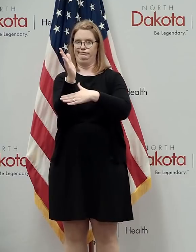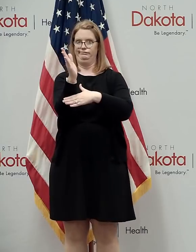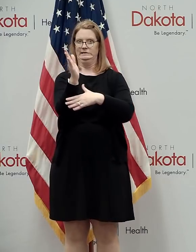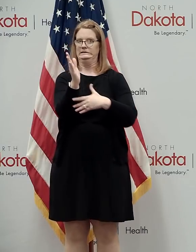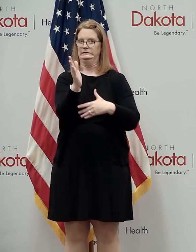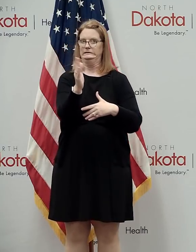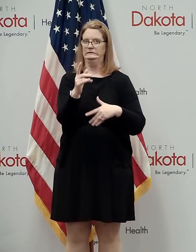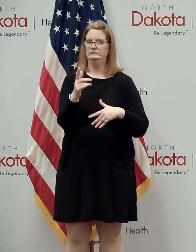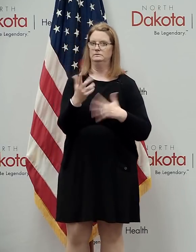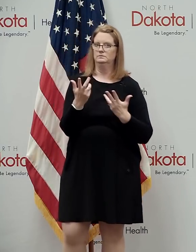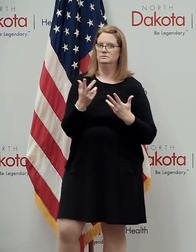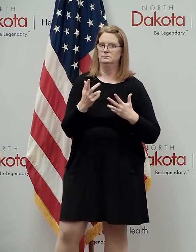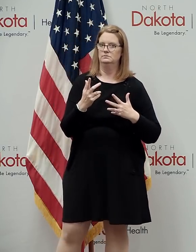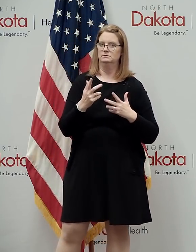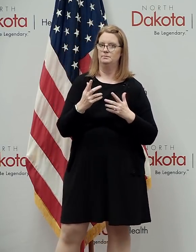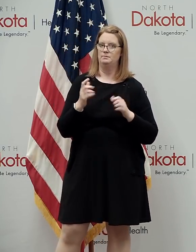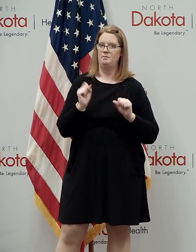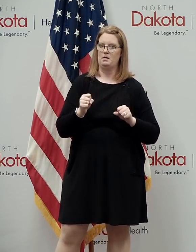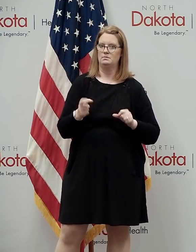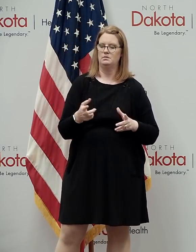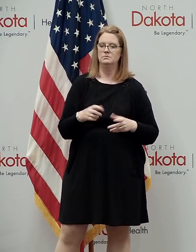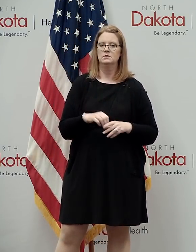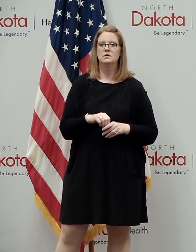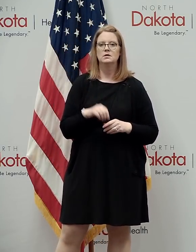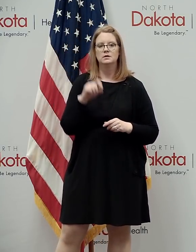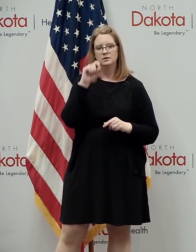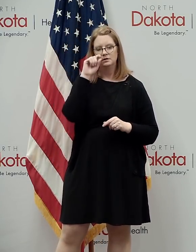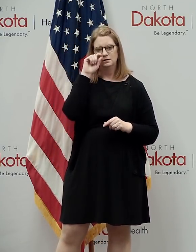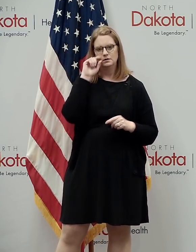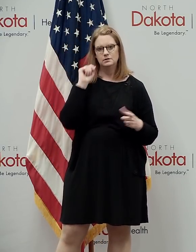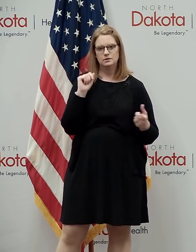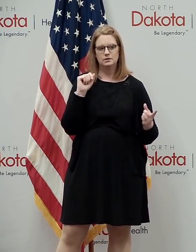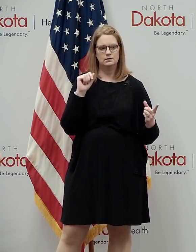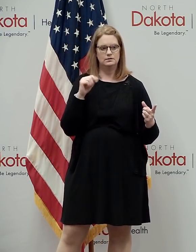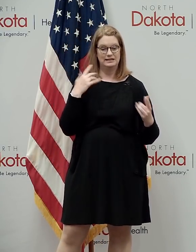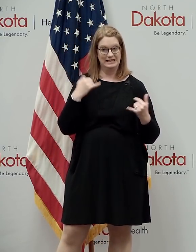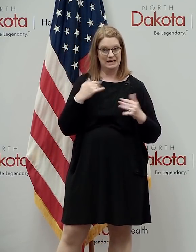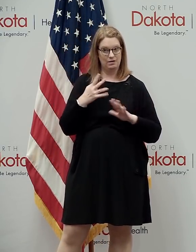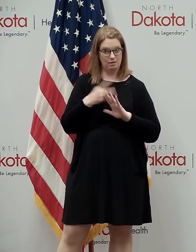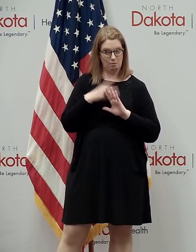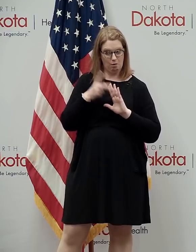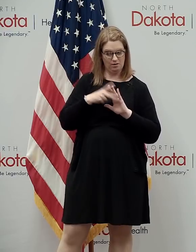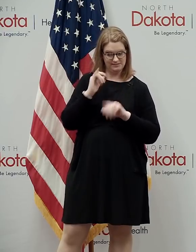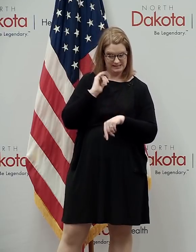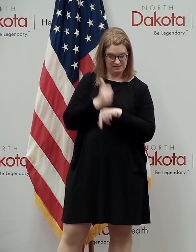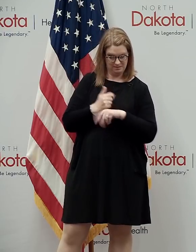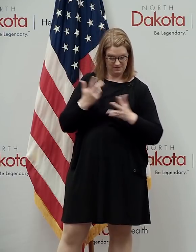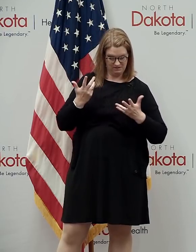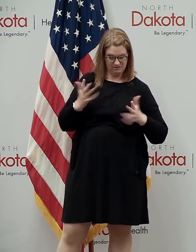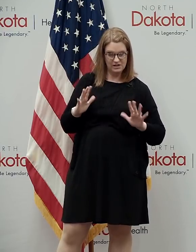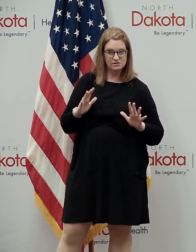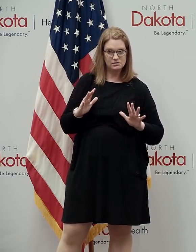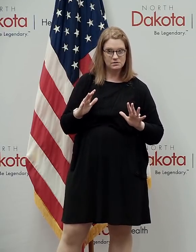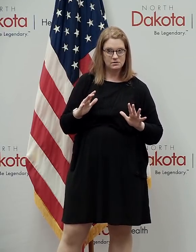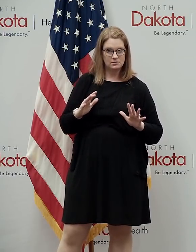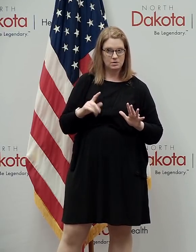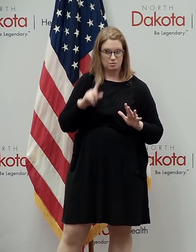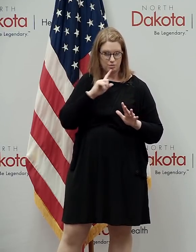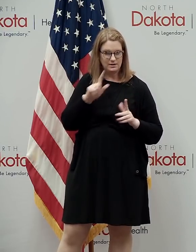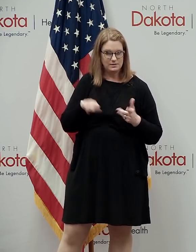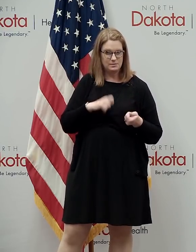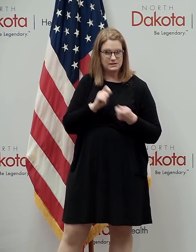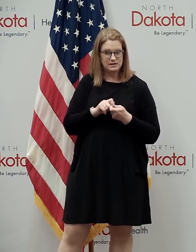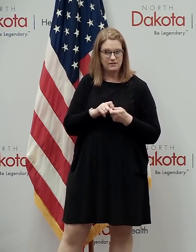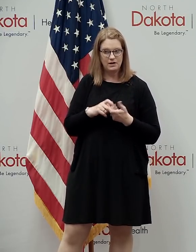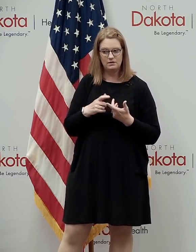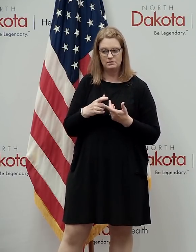I think, what we can do or try to do, we've got the programs in place today, is we'd rather be targeted. I mean, we'd rather close